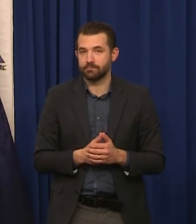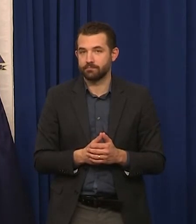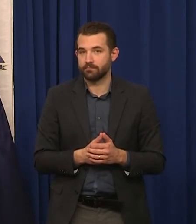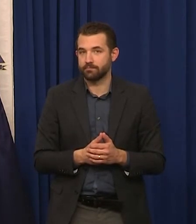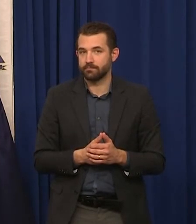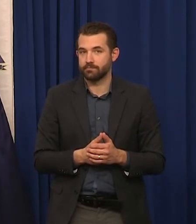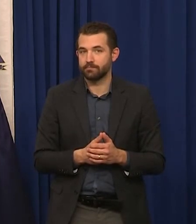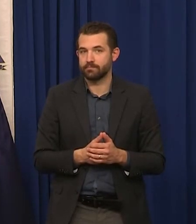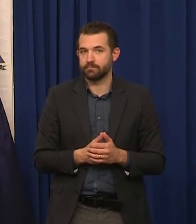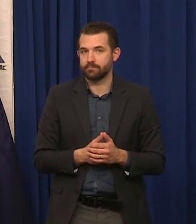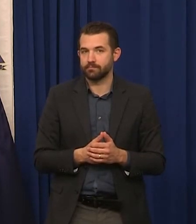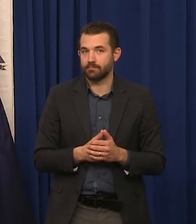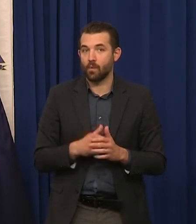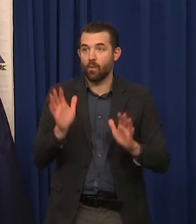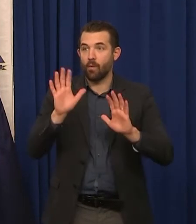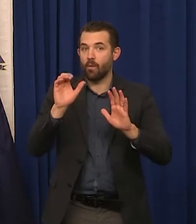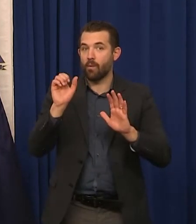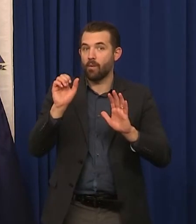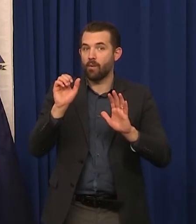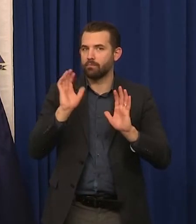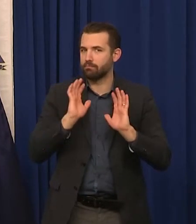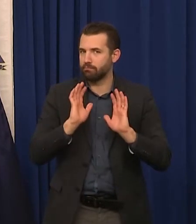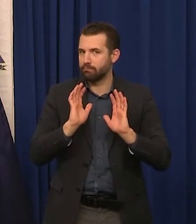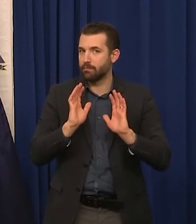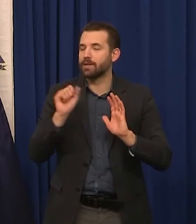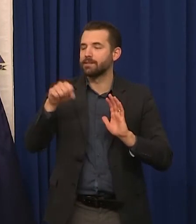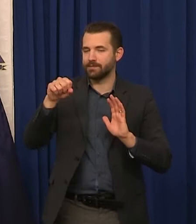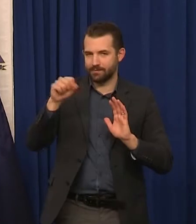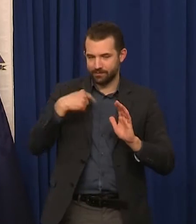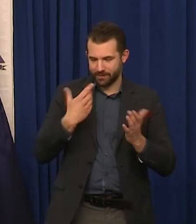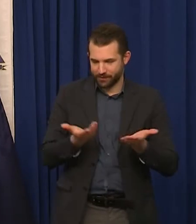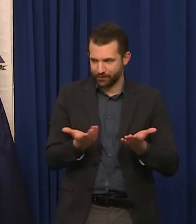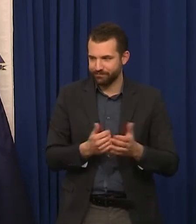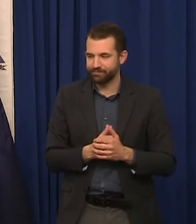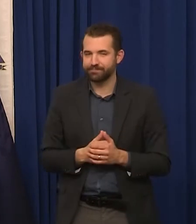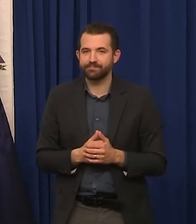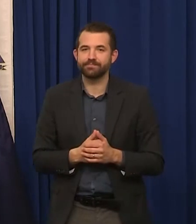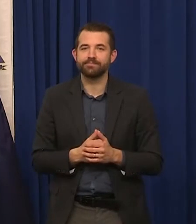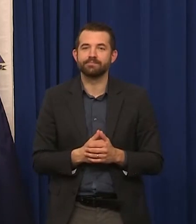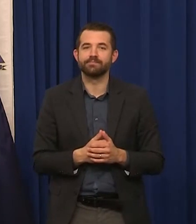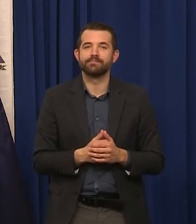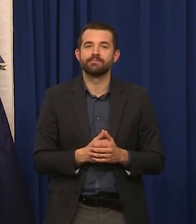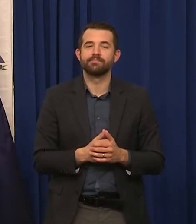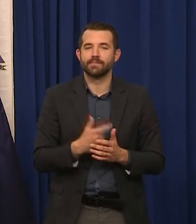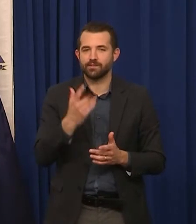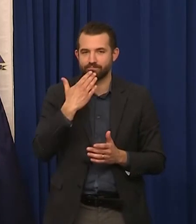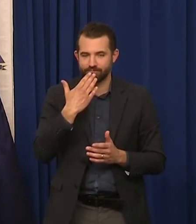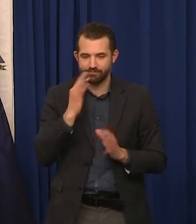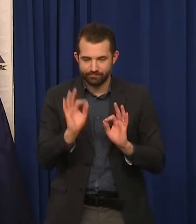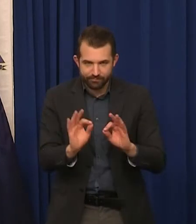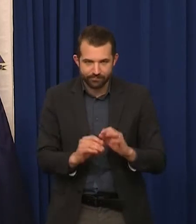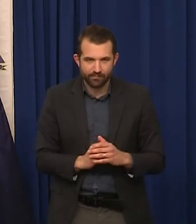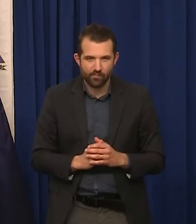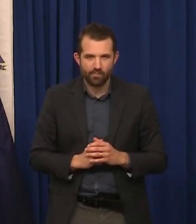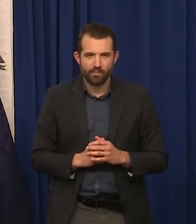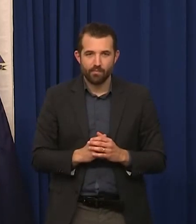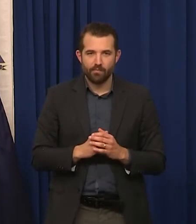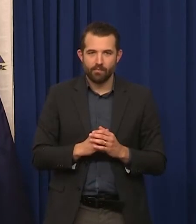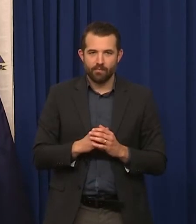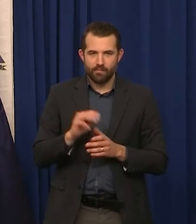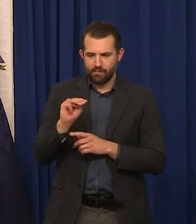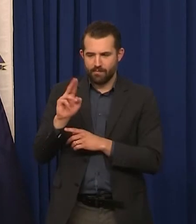We're going to come back to Don. Oh, go ahead, Don. Yep, yes. I can hear you. Okay, thank you. That mute-unmute thing caught me